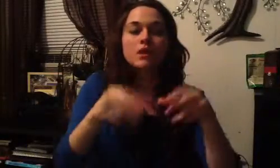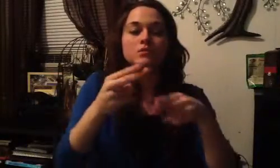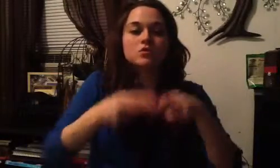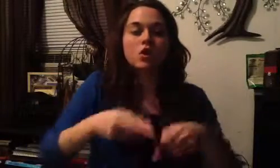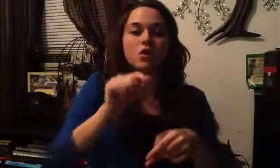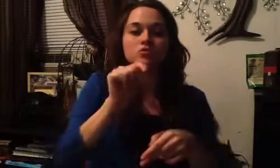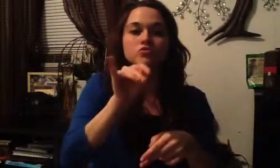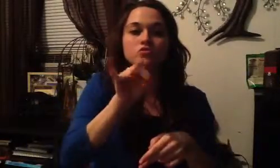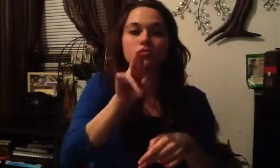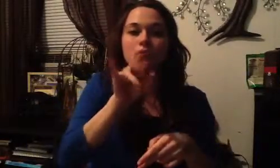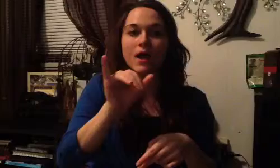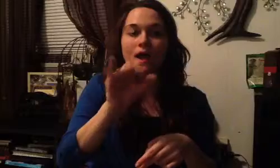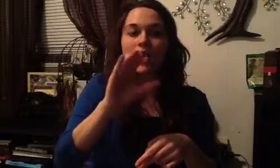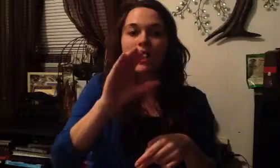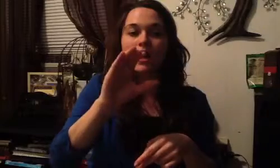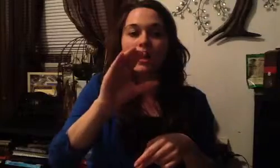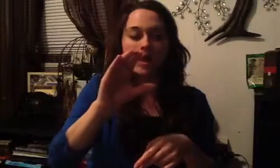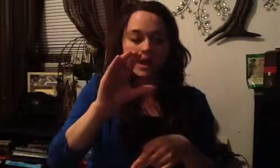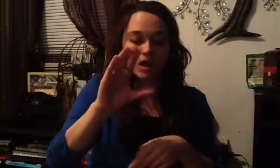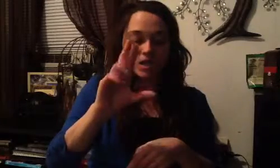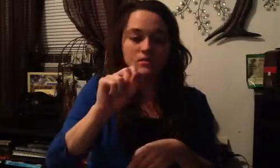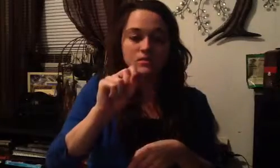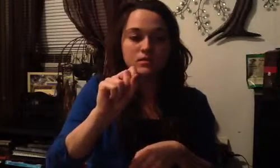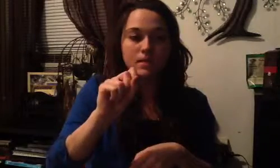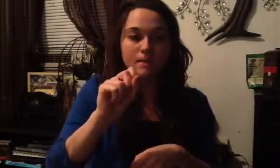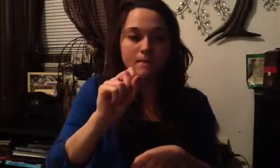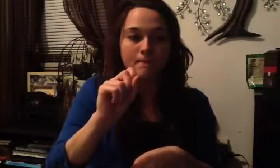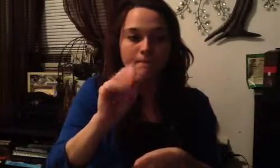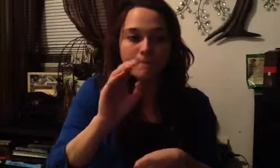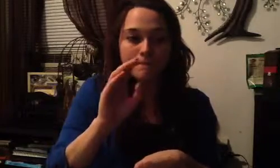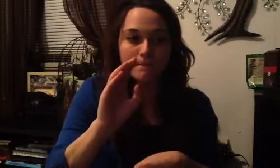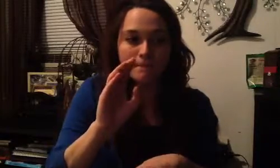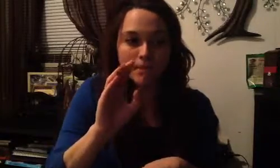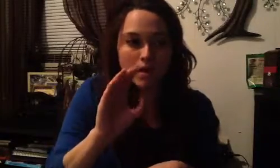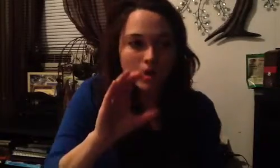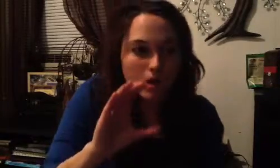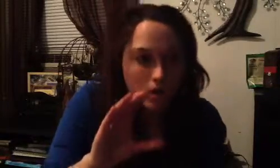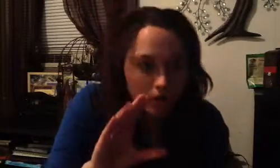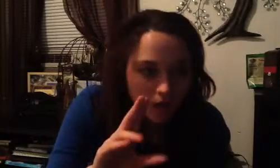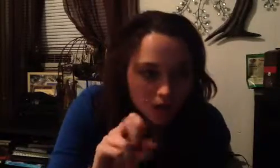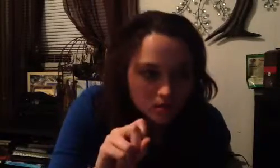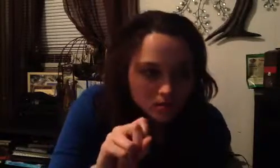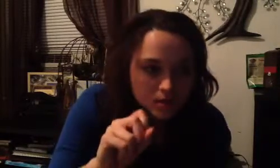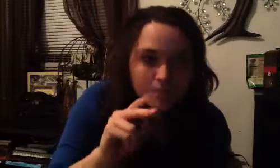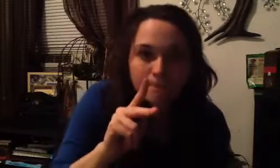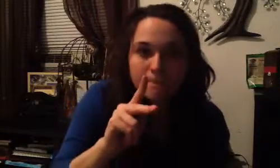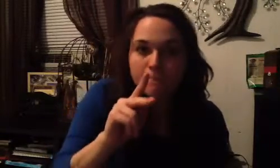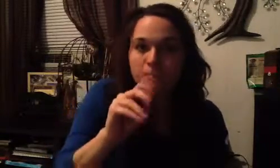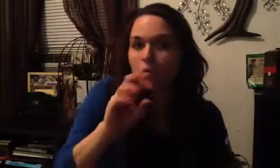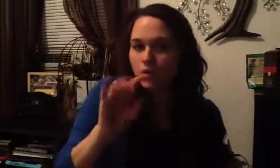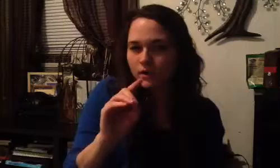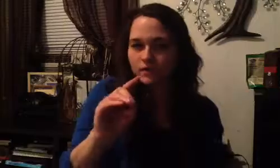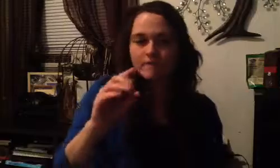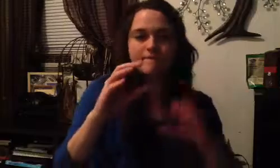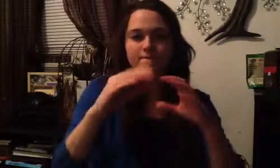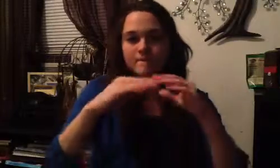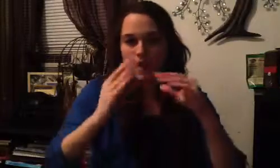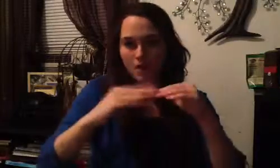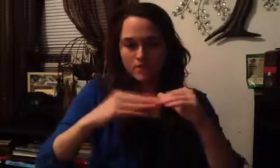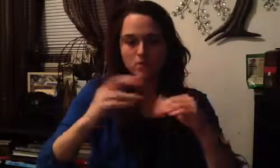tricuspid valve. 3 cusps to it. So now we have pressure in the right